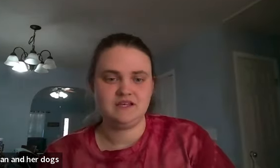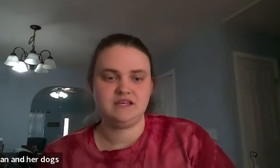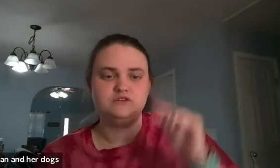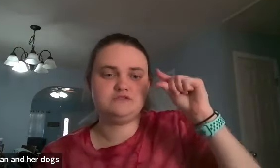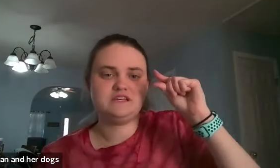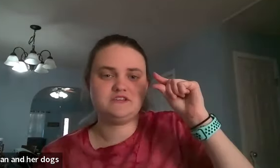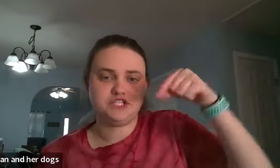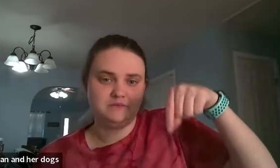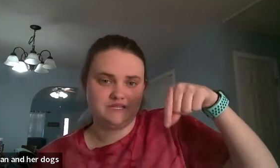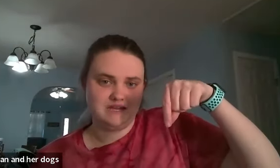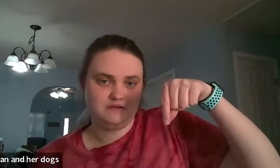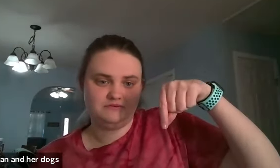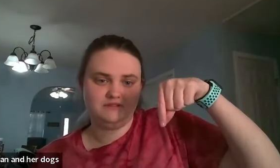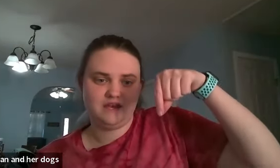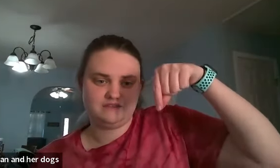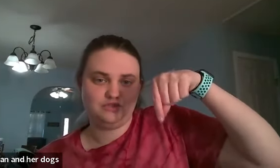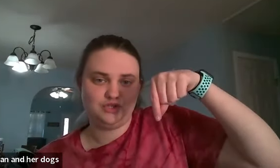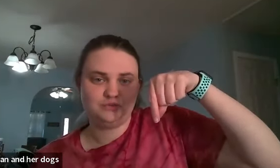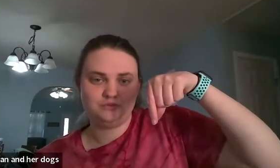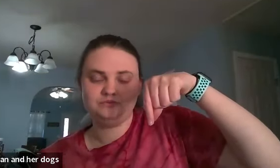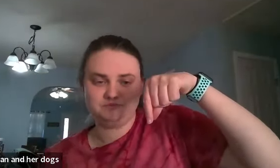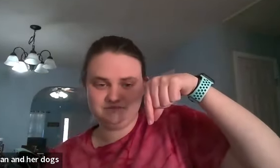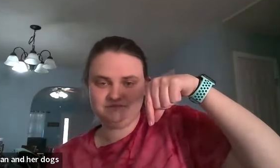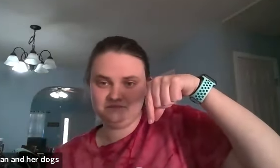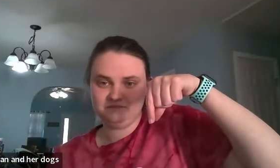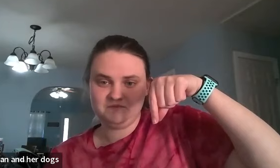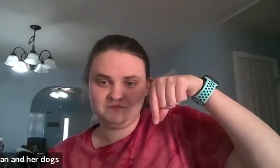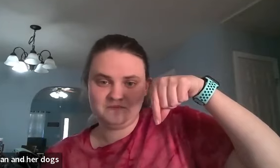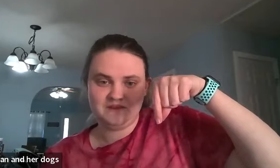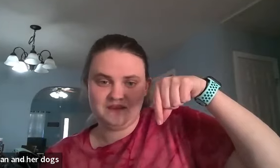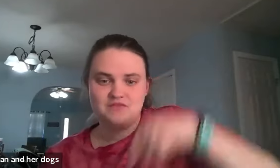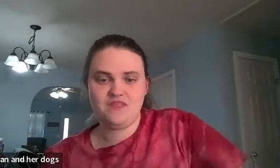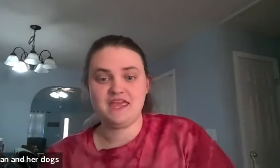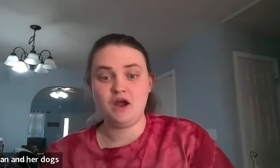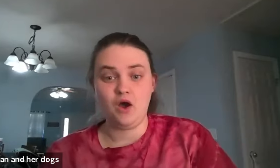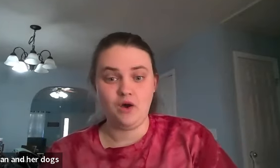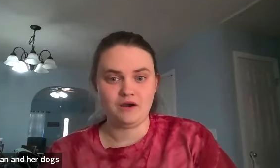And so Q is like the G, but down. Yeah, so Q. Mm-hmm. And then R.